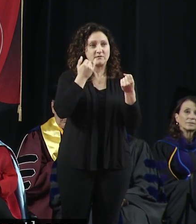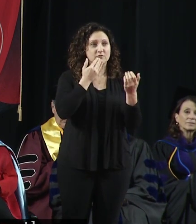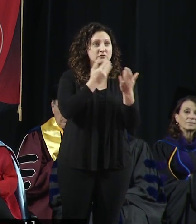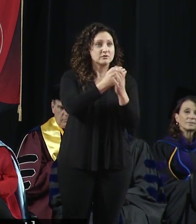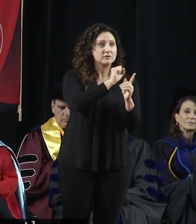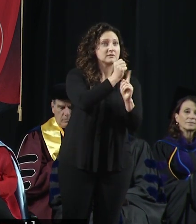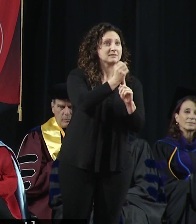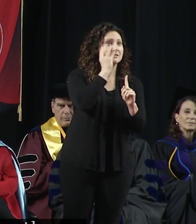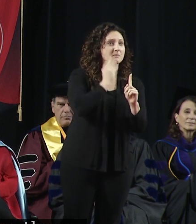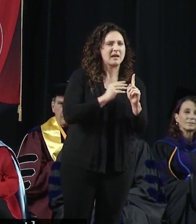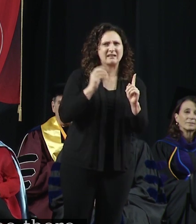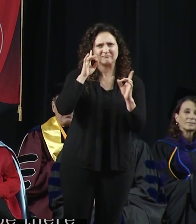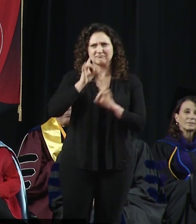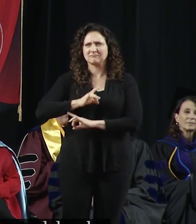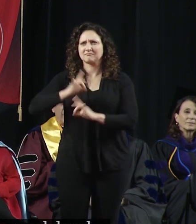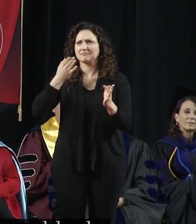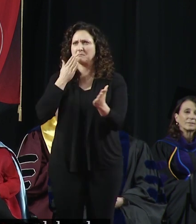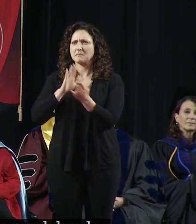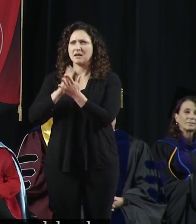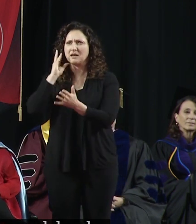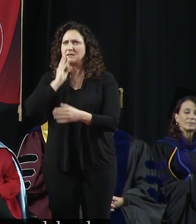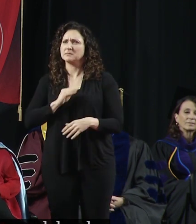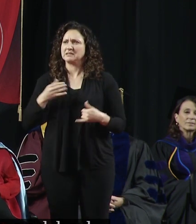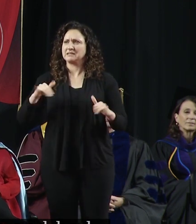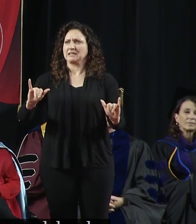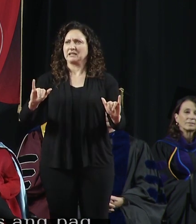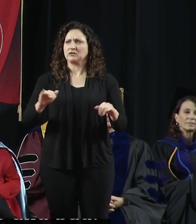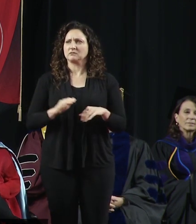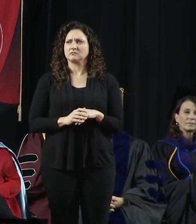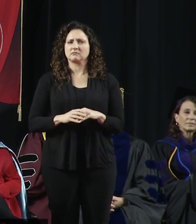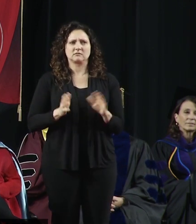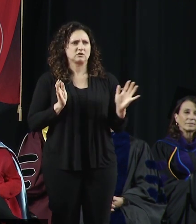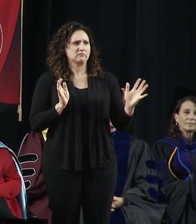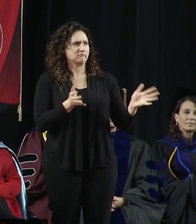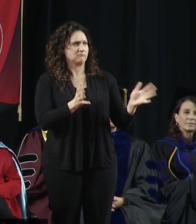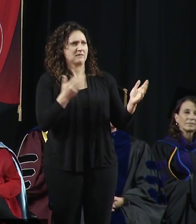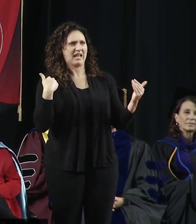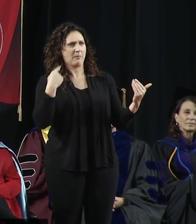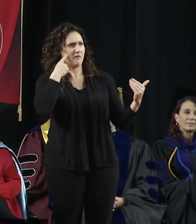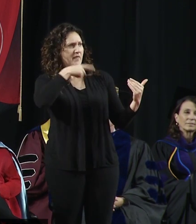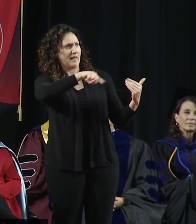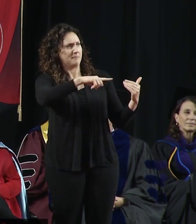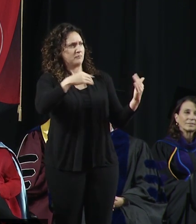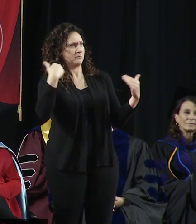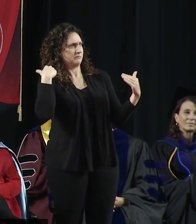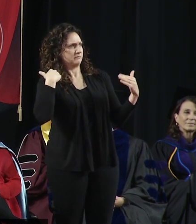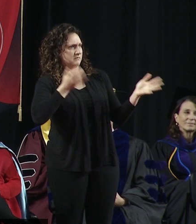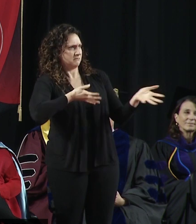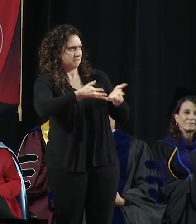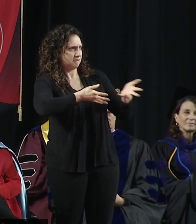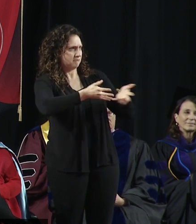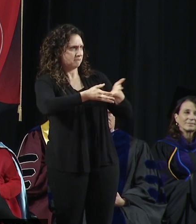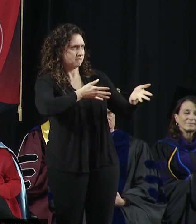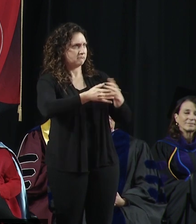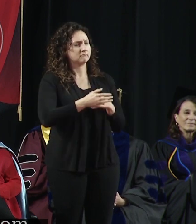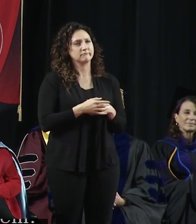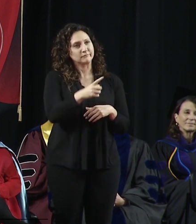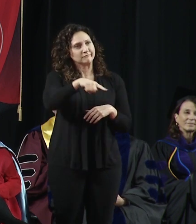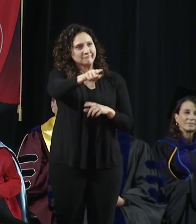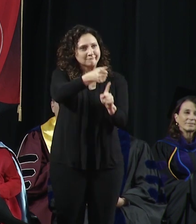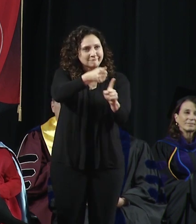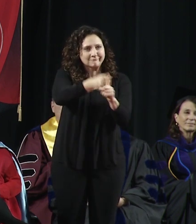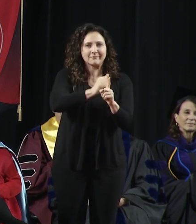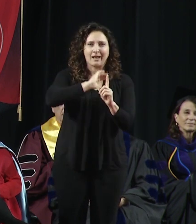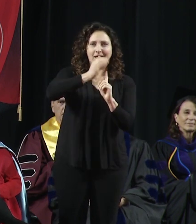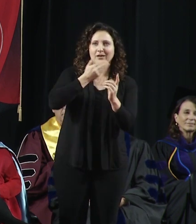bad. Be accountable to them, talk to them, and be a good friend.